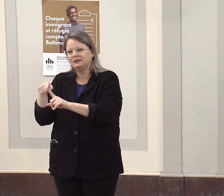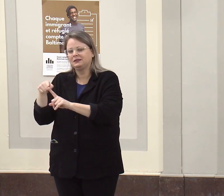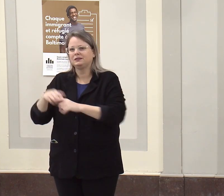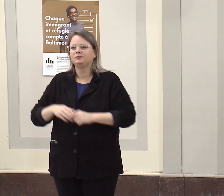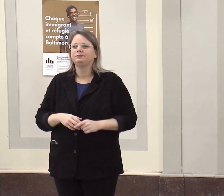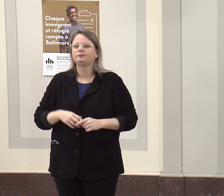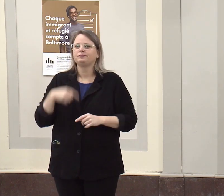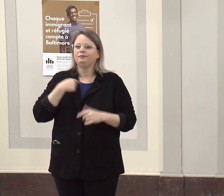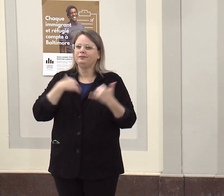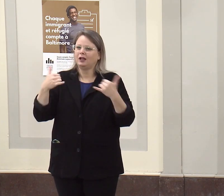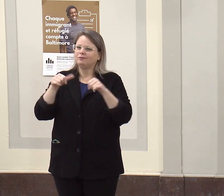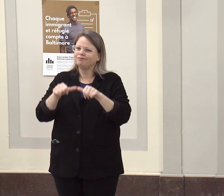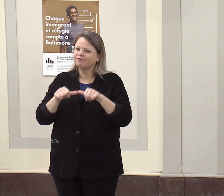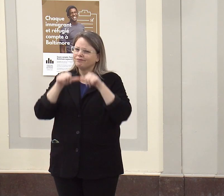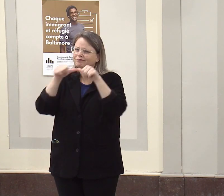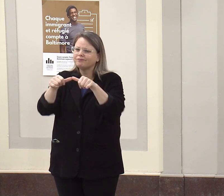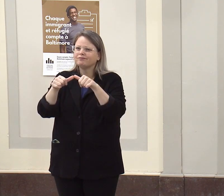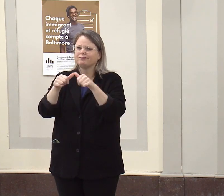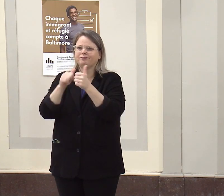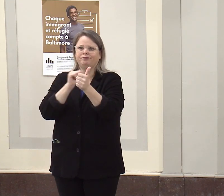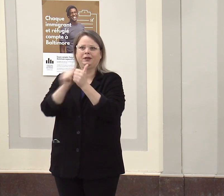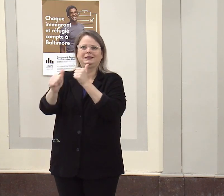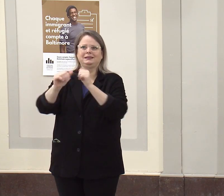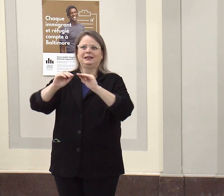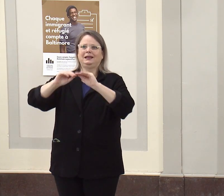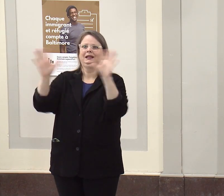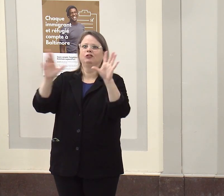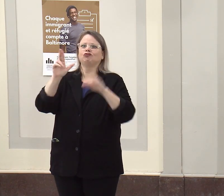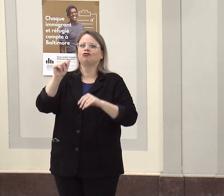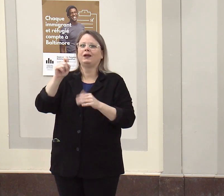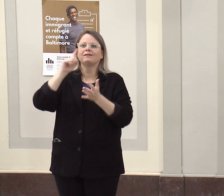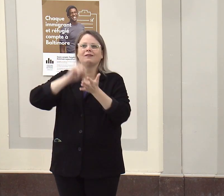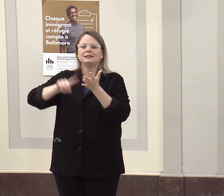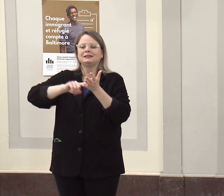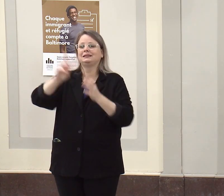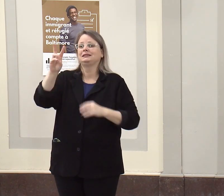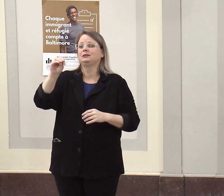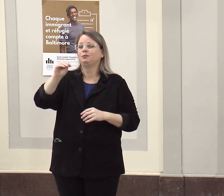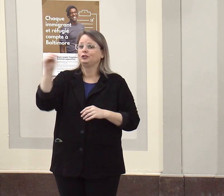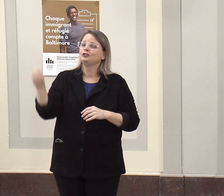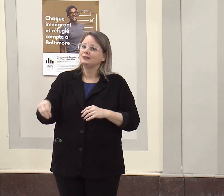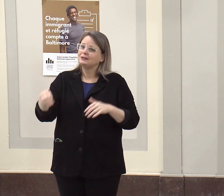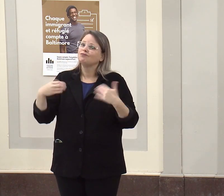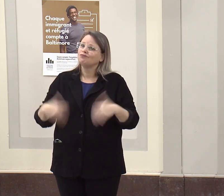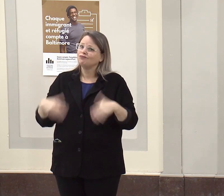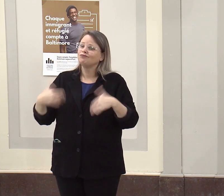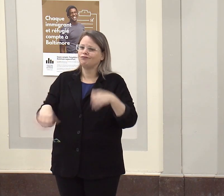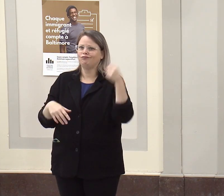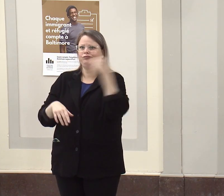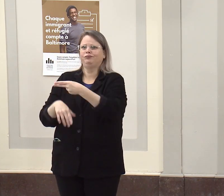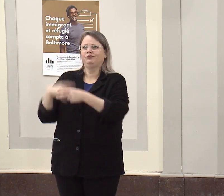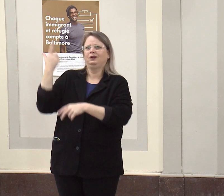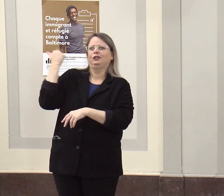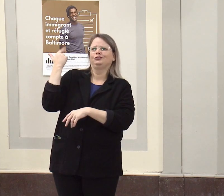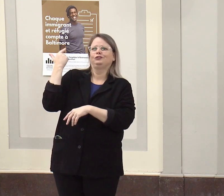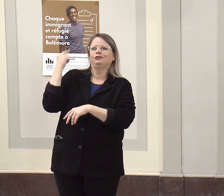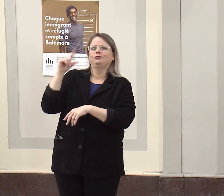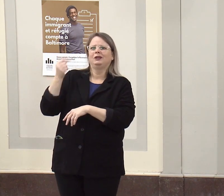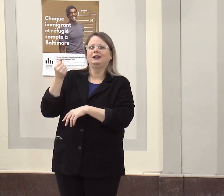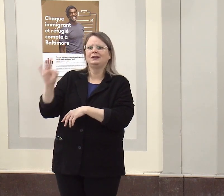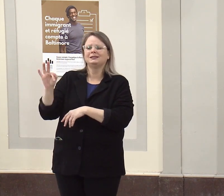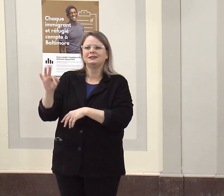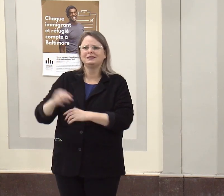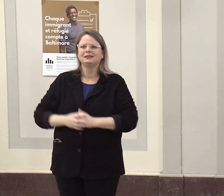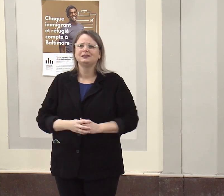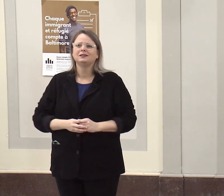60%, significantly higher than where we were at the end of 2019. So during this same time period, our detectives have